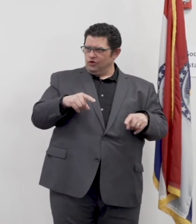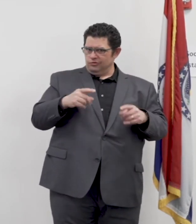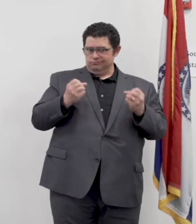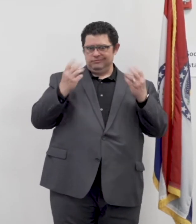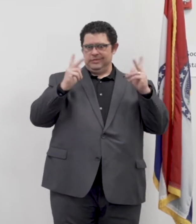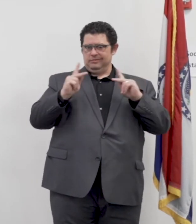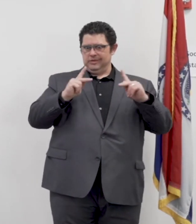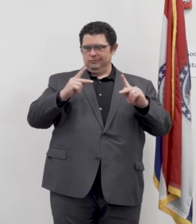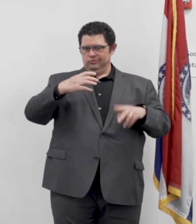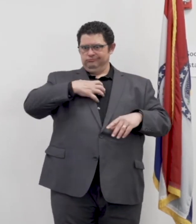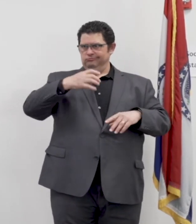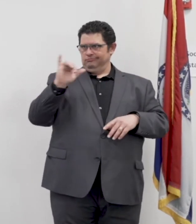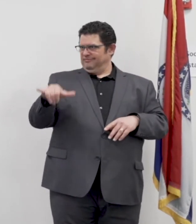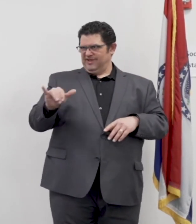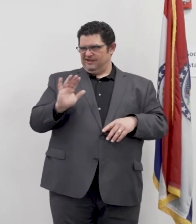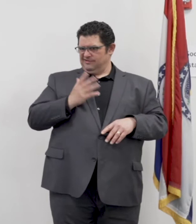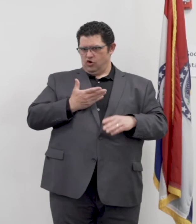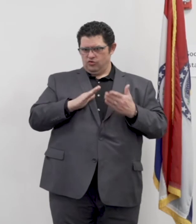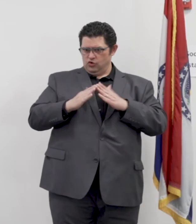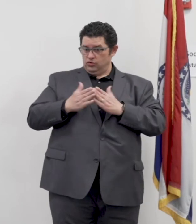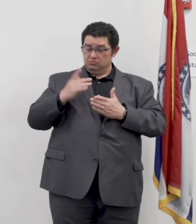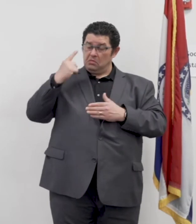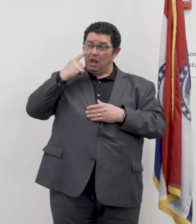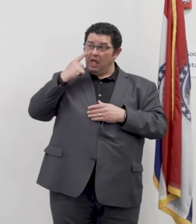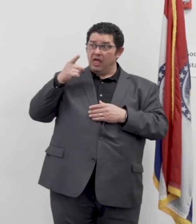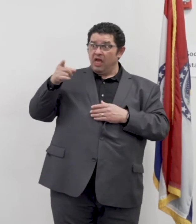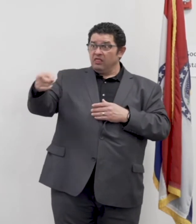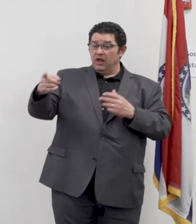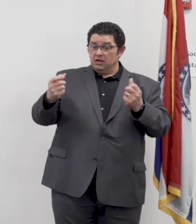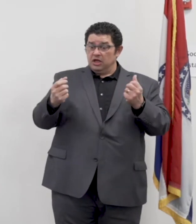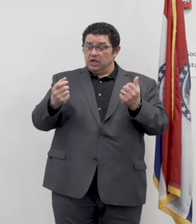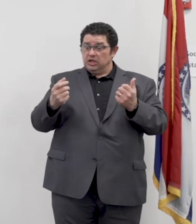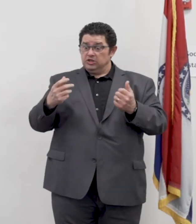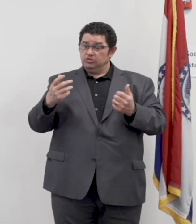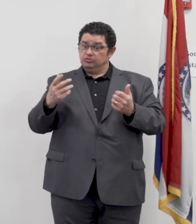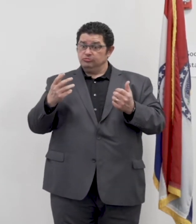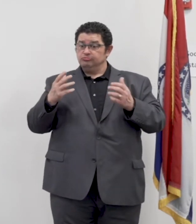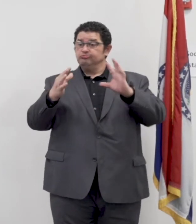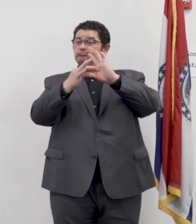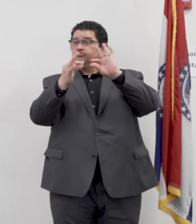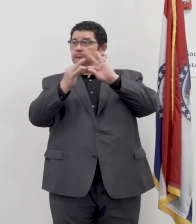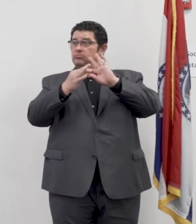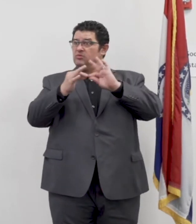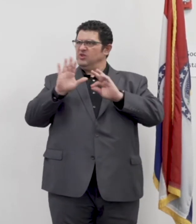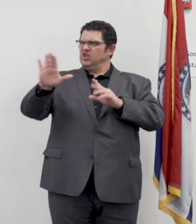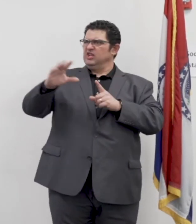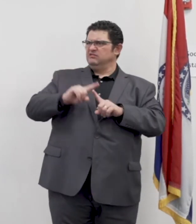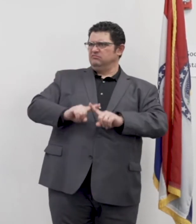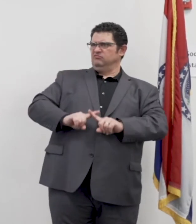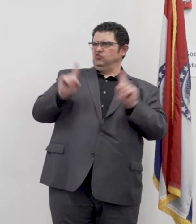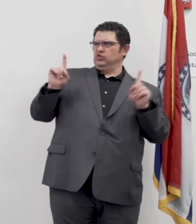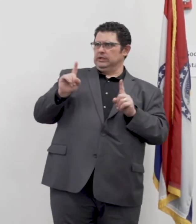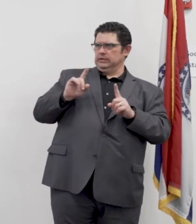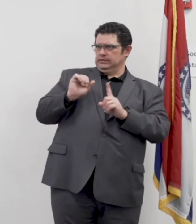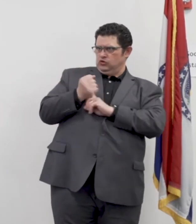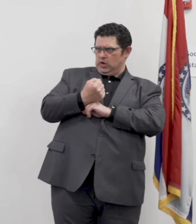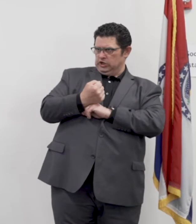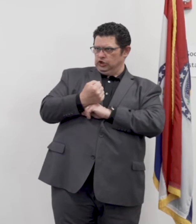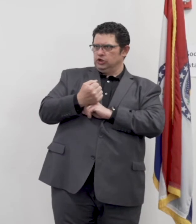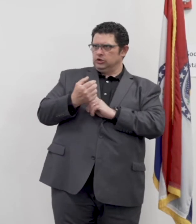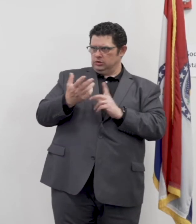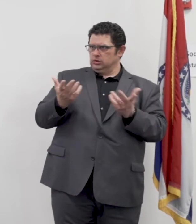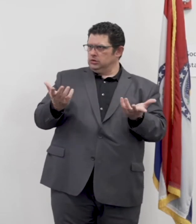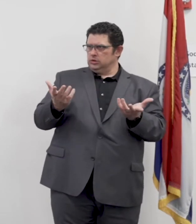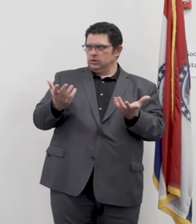think he's speaking up for his unique situation where he is represents a city that is in 2